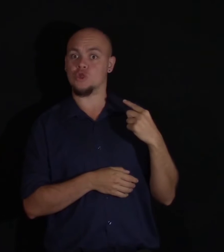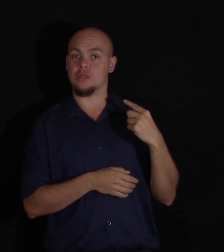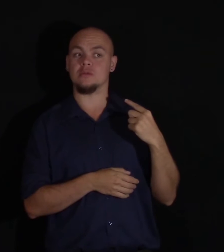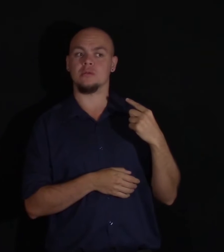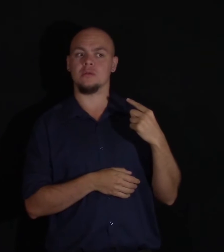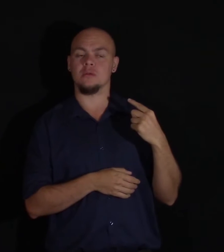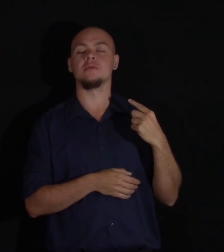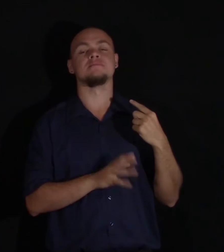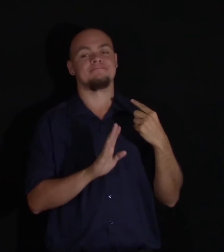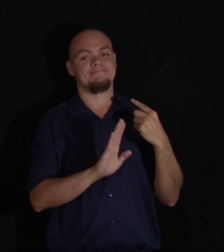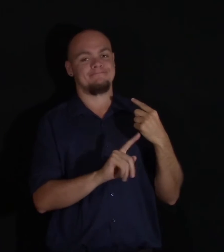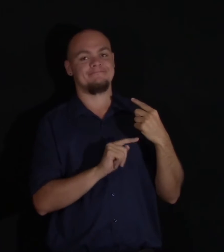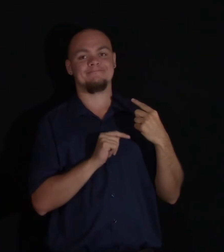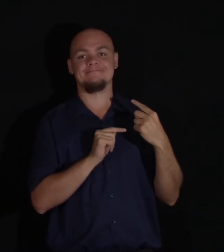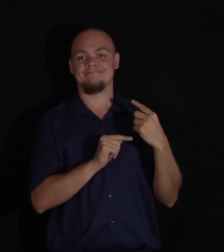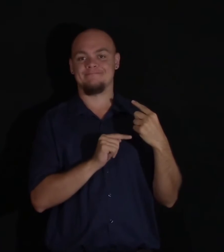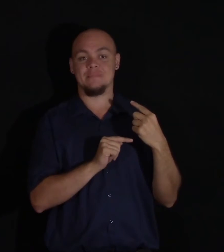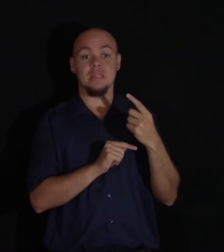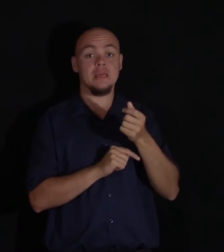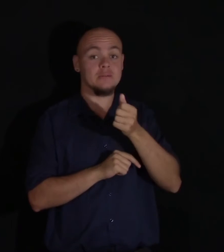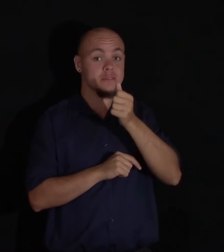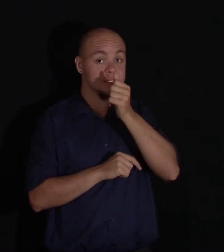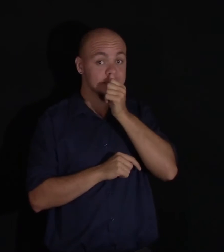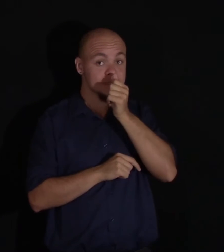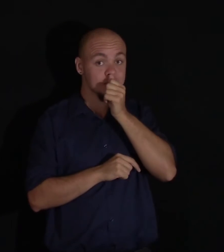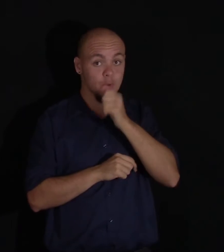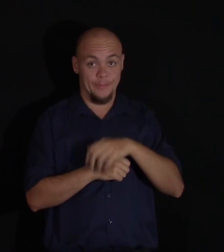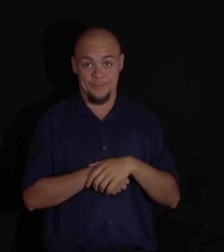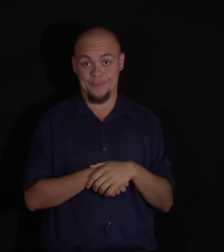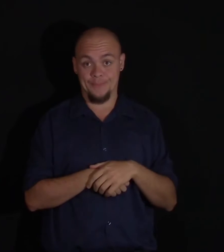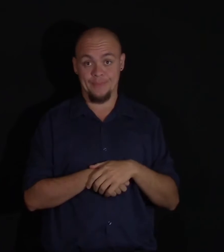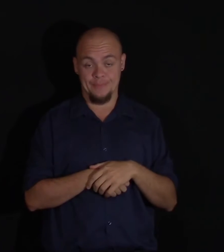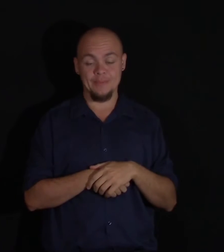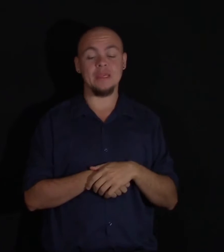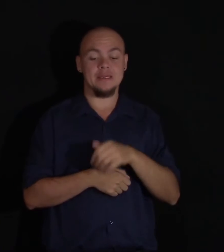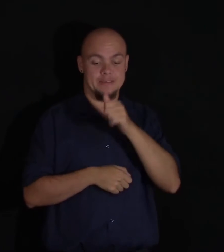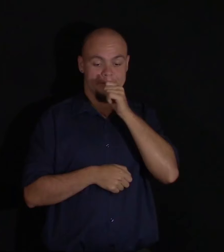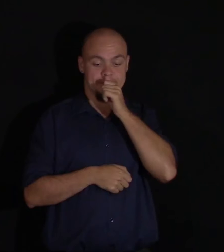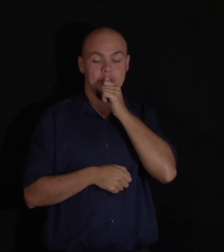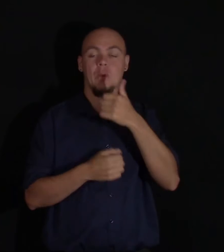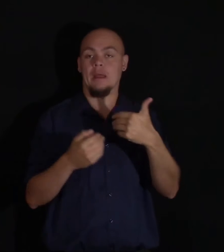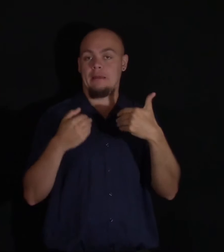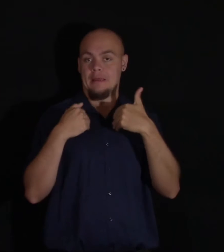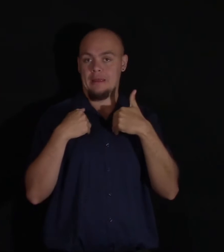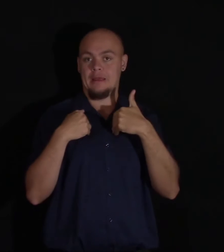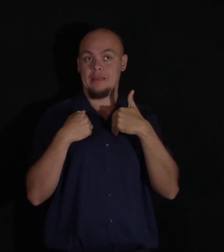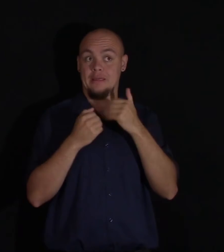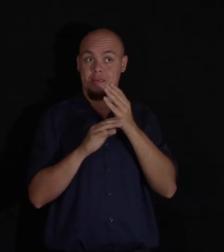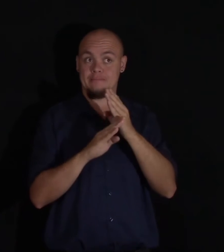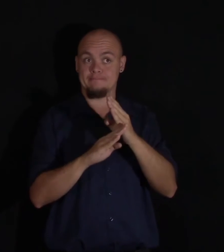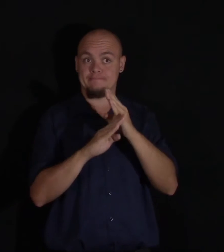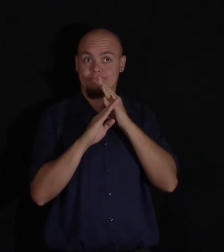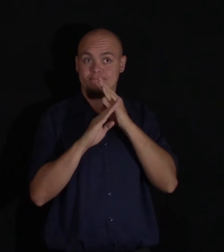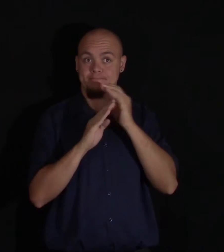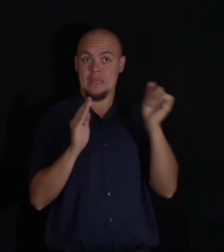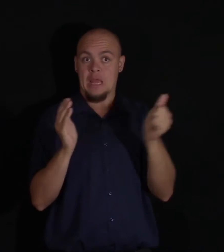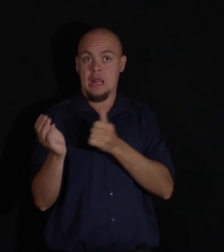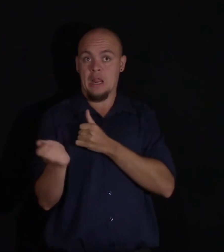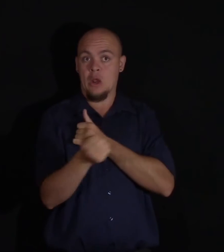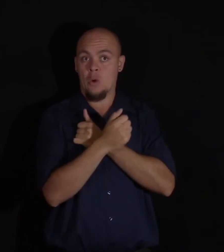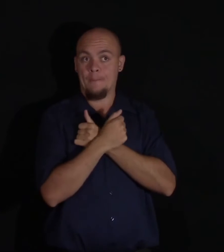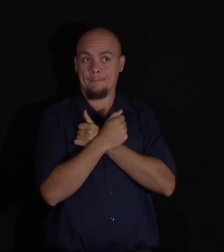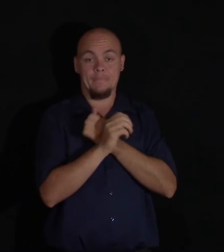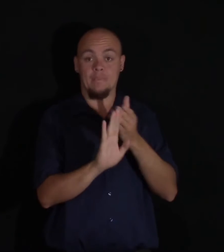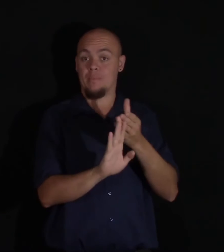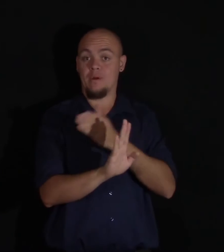what set off the panic attack was a secret that I had protected and had never shared